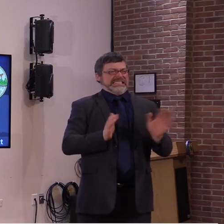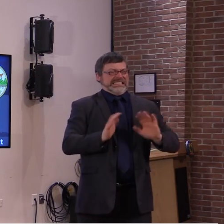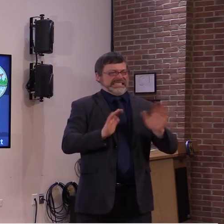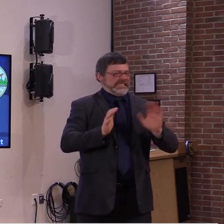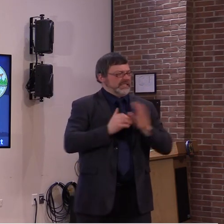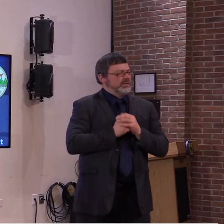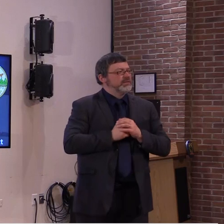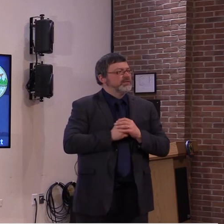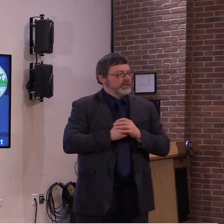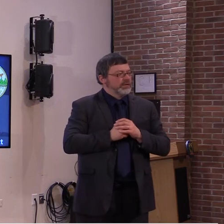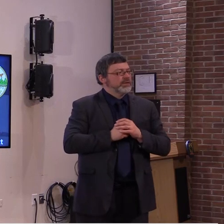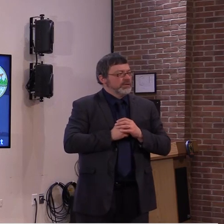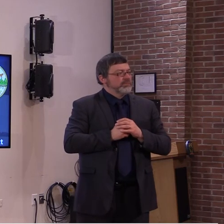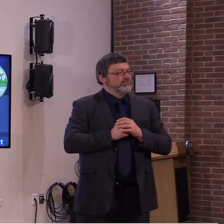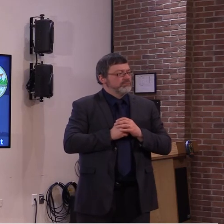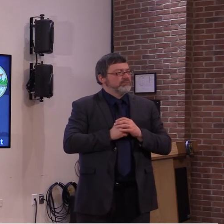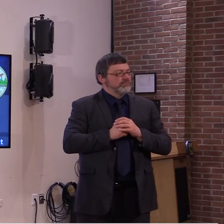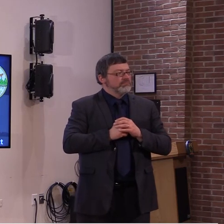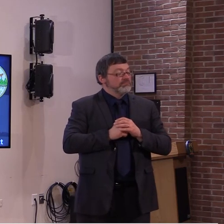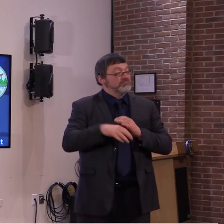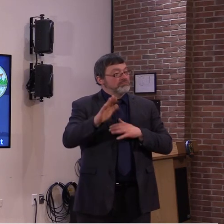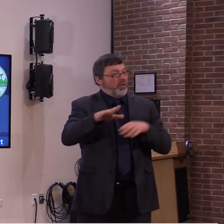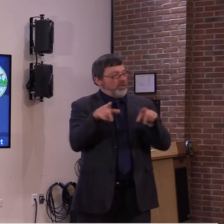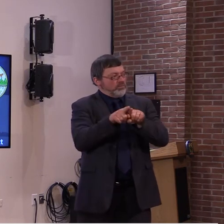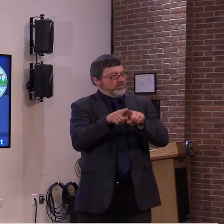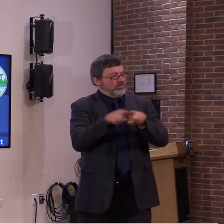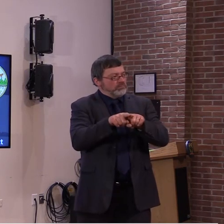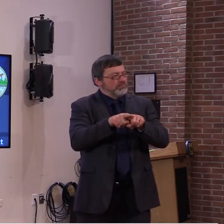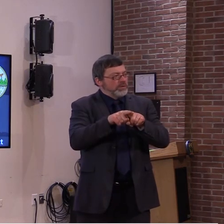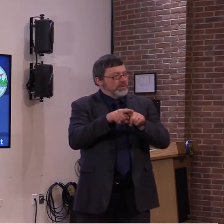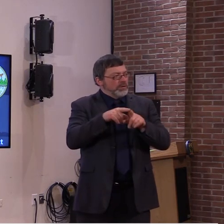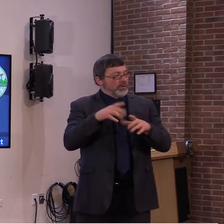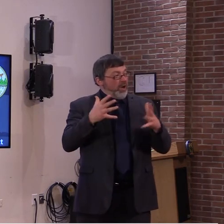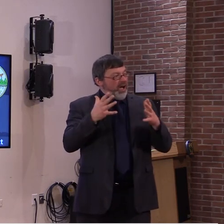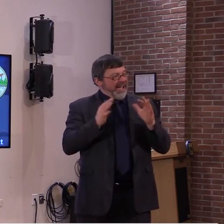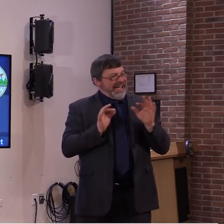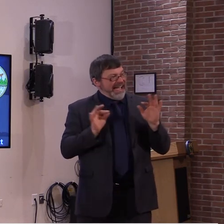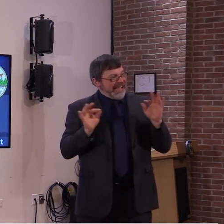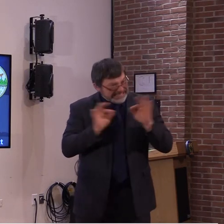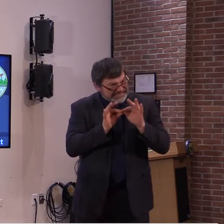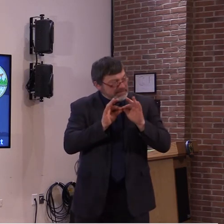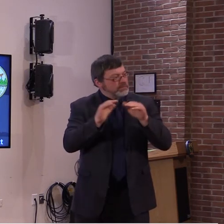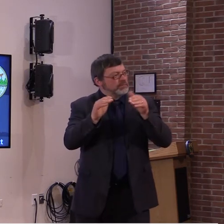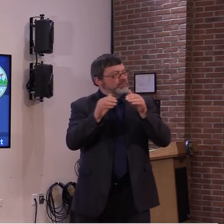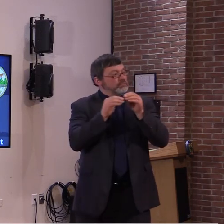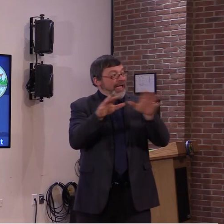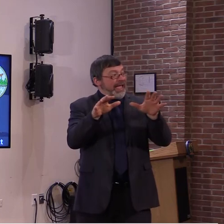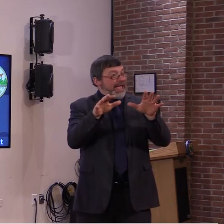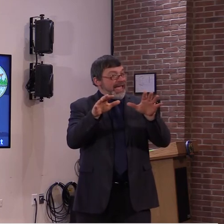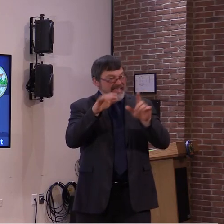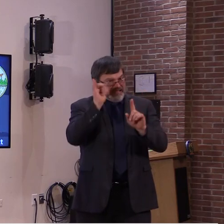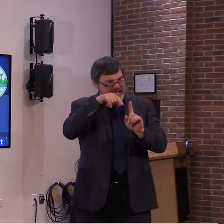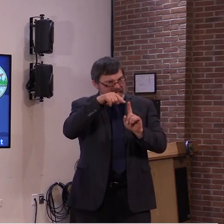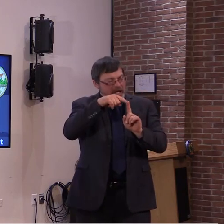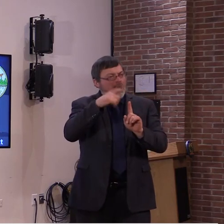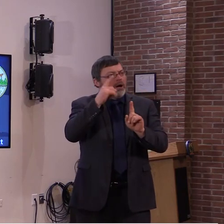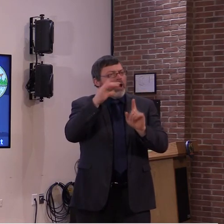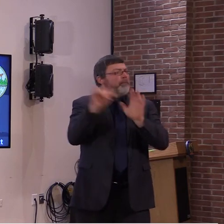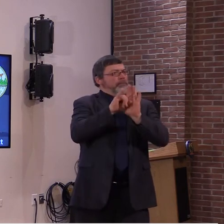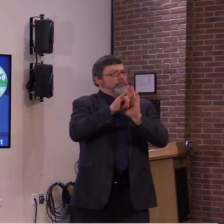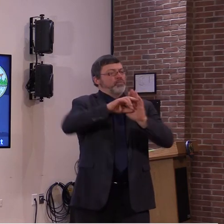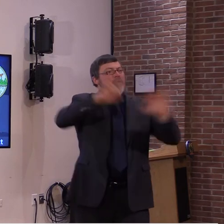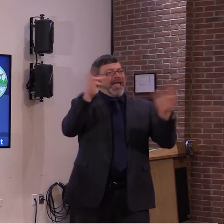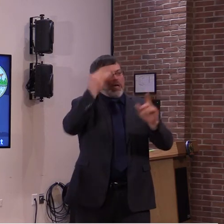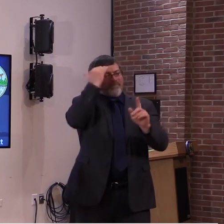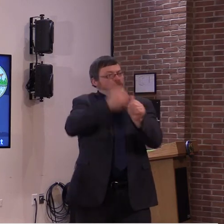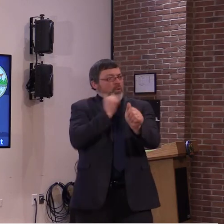strategy is knowing who you were in close contact with. That means, of course, within 6 feet for a total